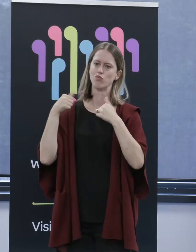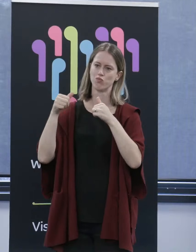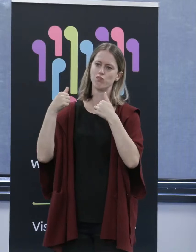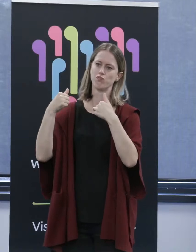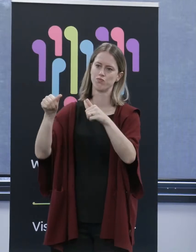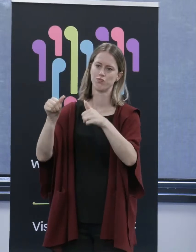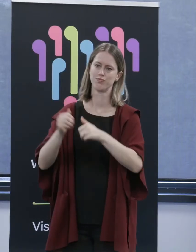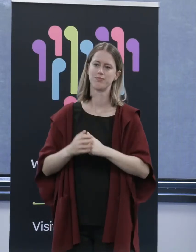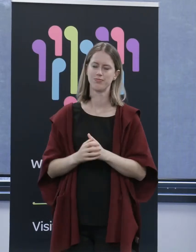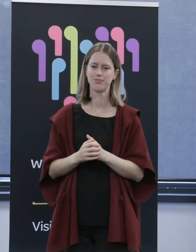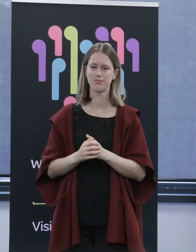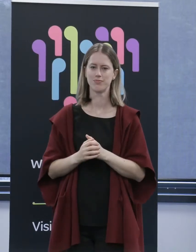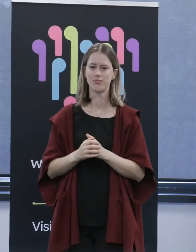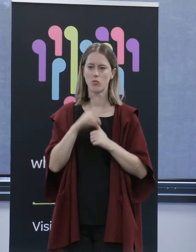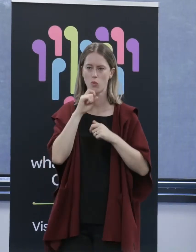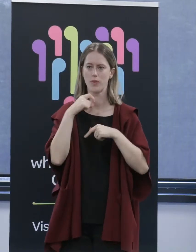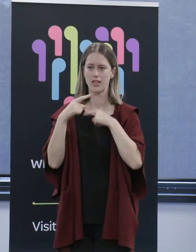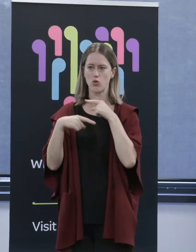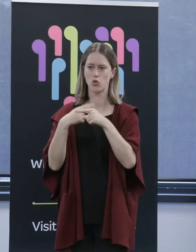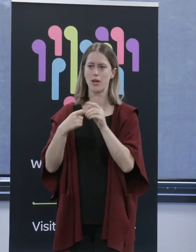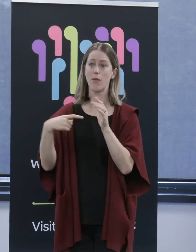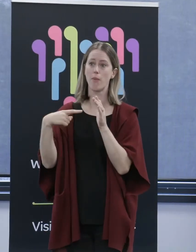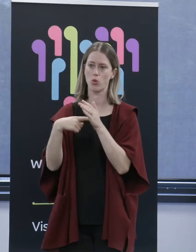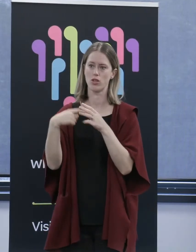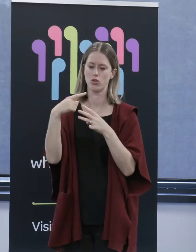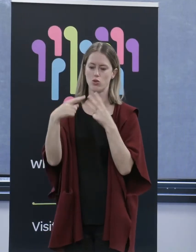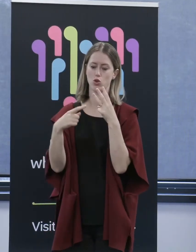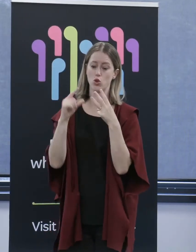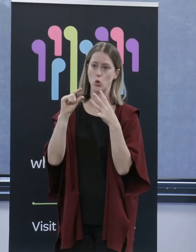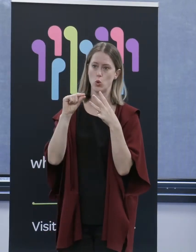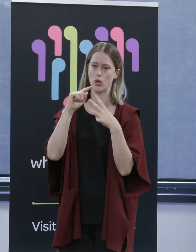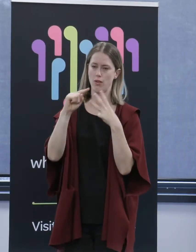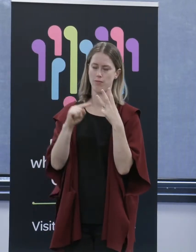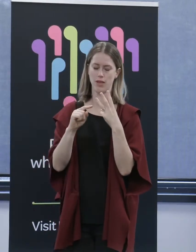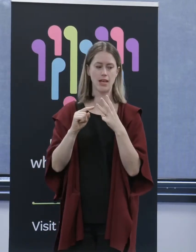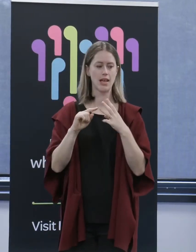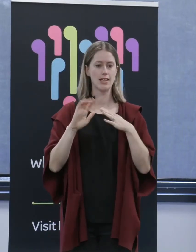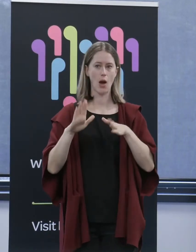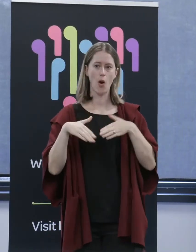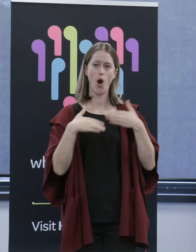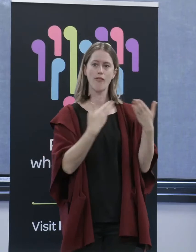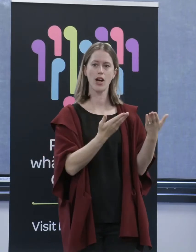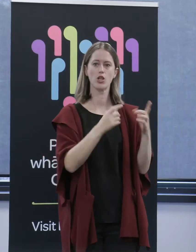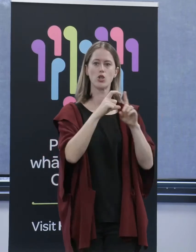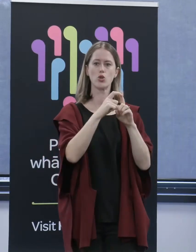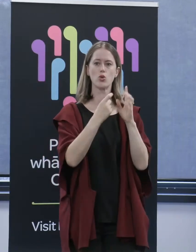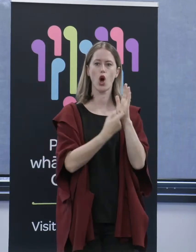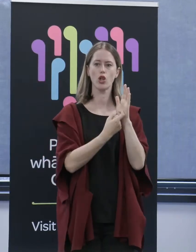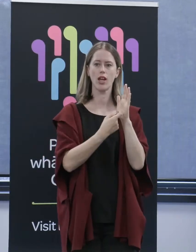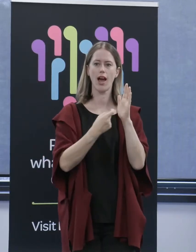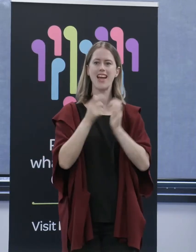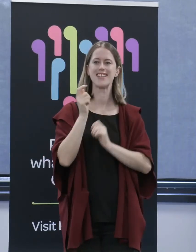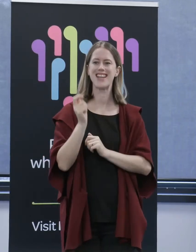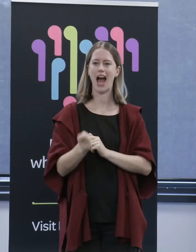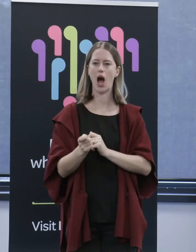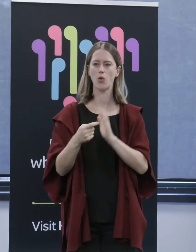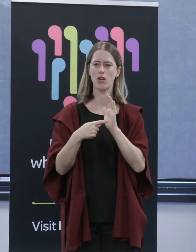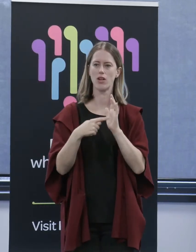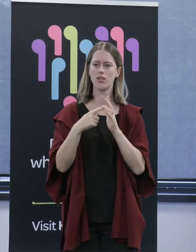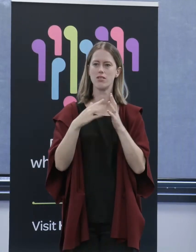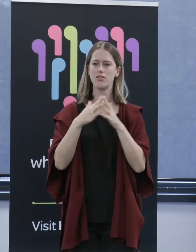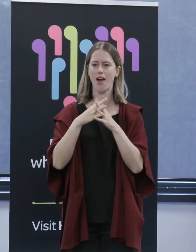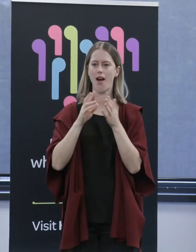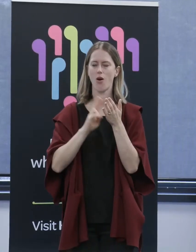country to date and continues to be central to our response. I'd now like to hand over to Dr. Town. I'll then have a few